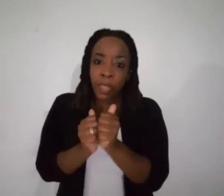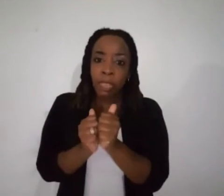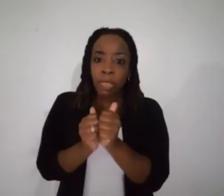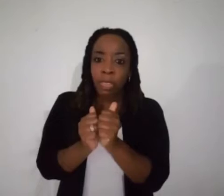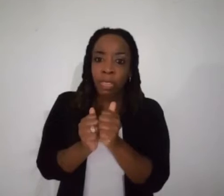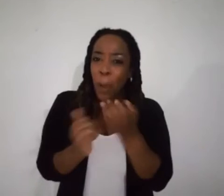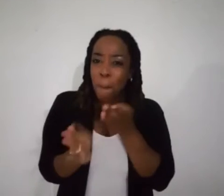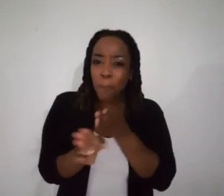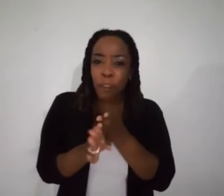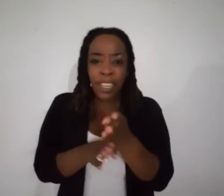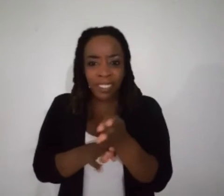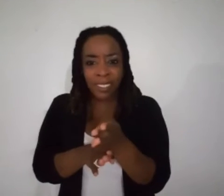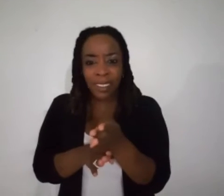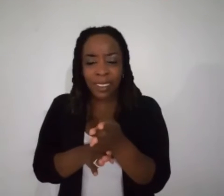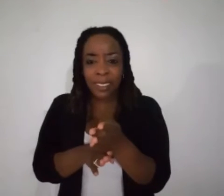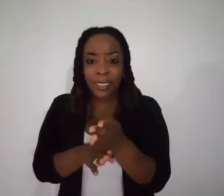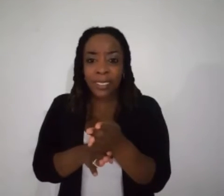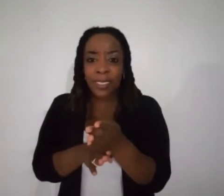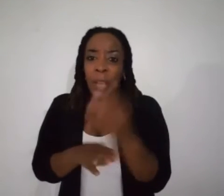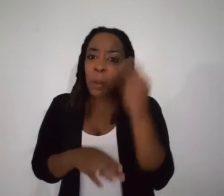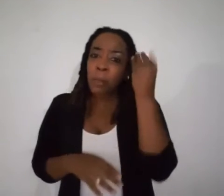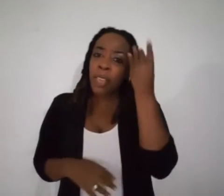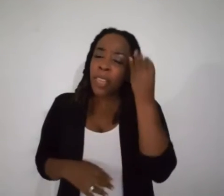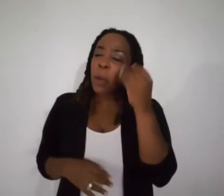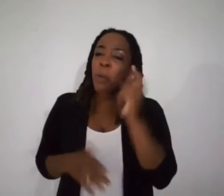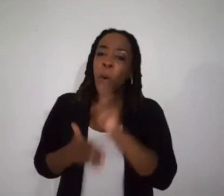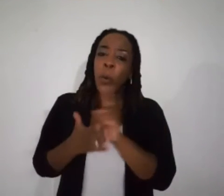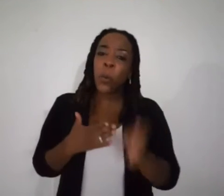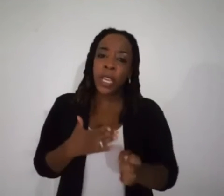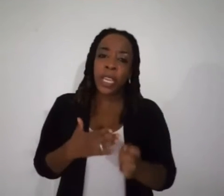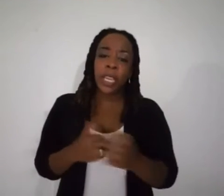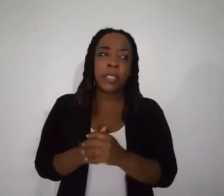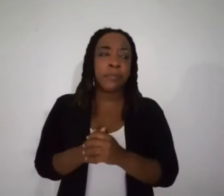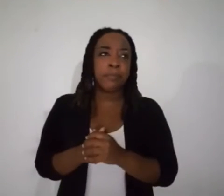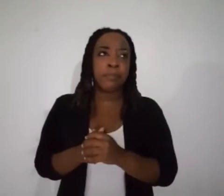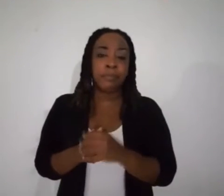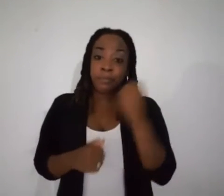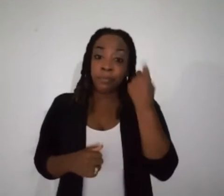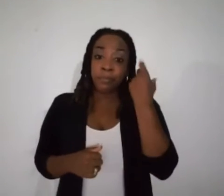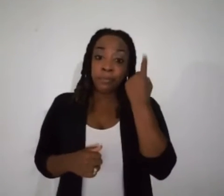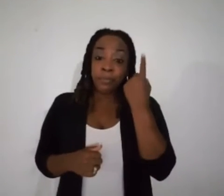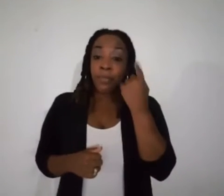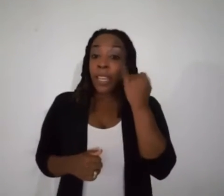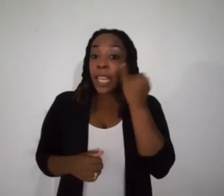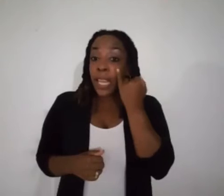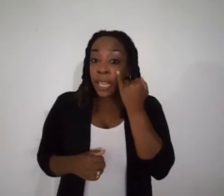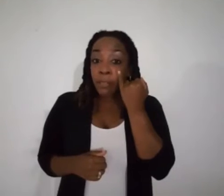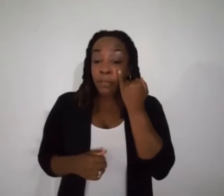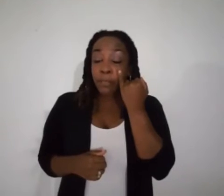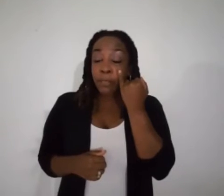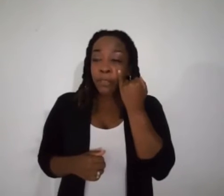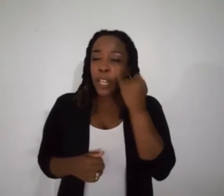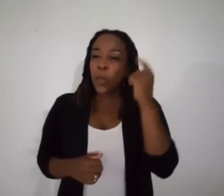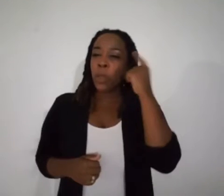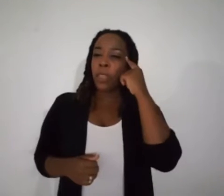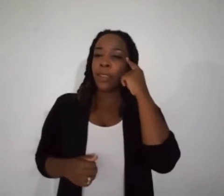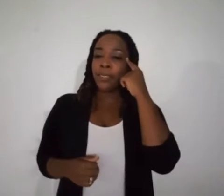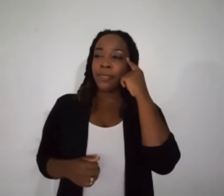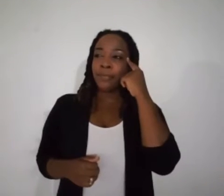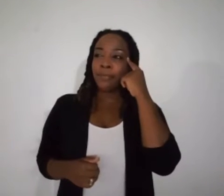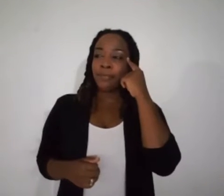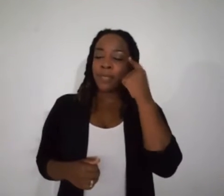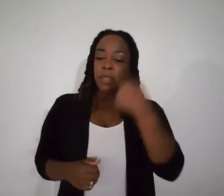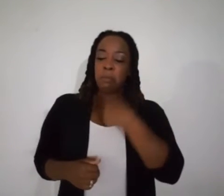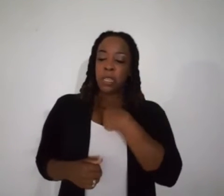the weekends. But here's the important thing about being a first responder. Just think about a first